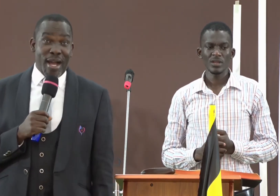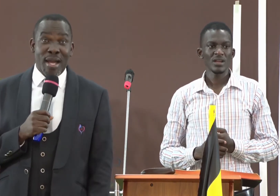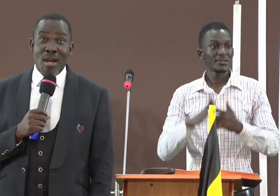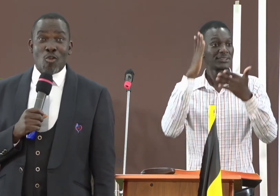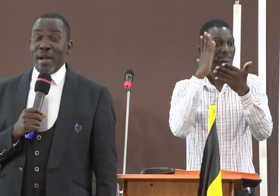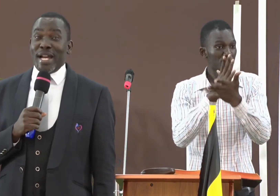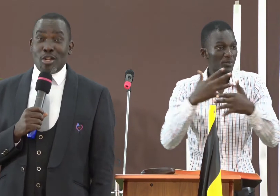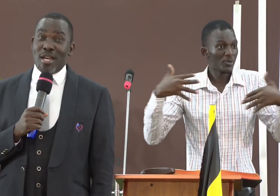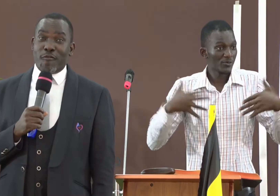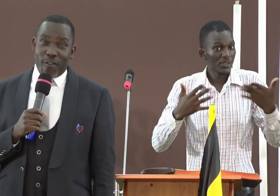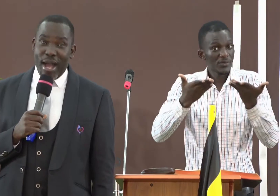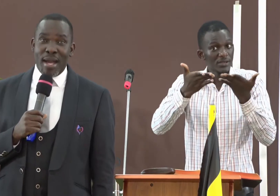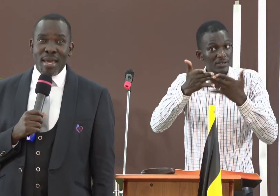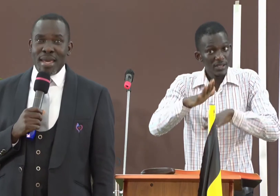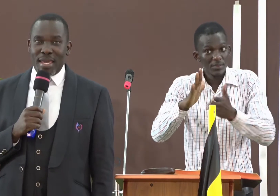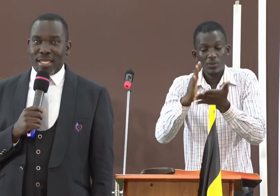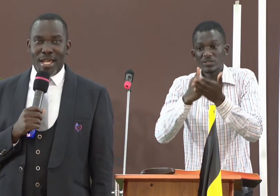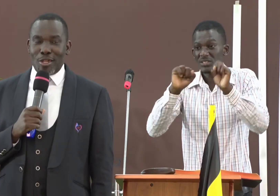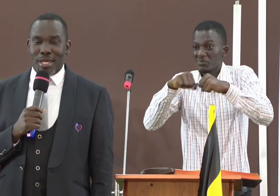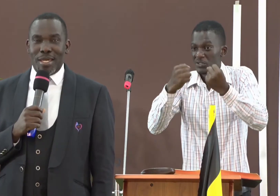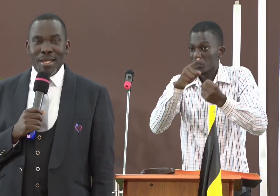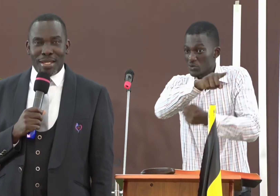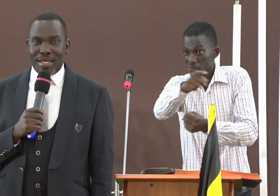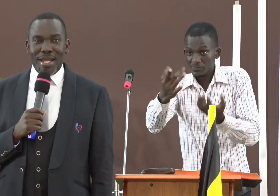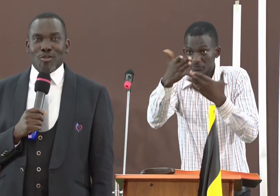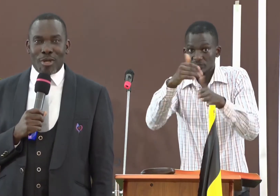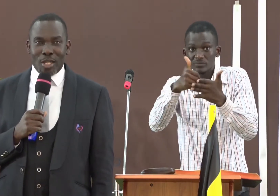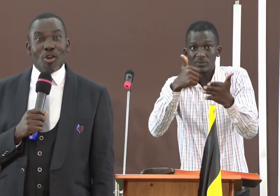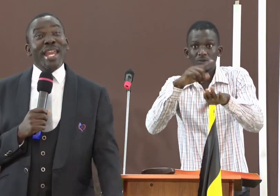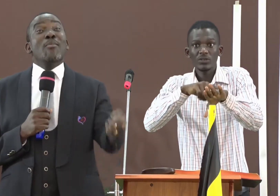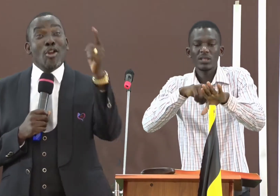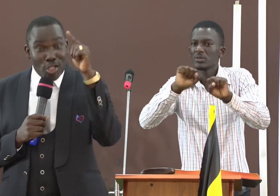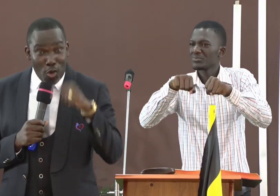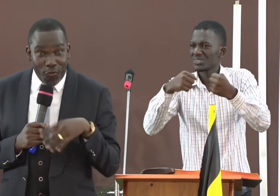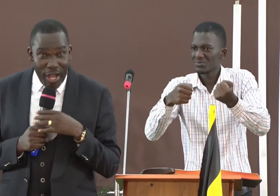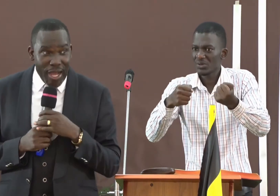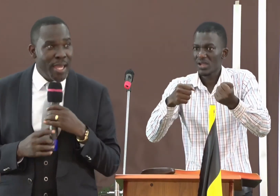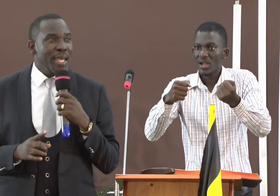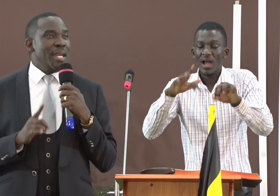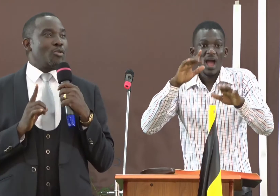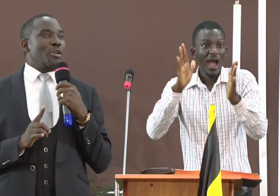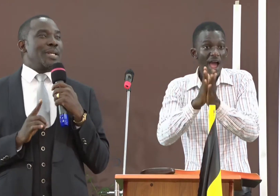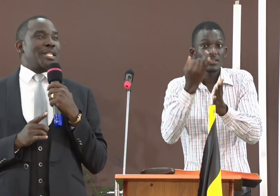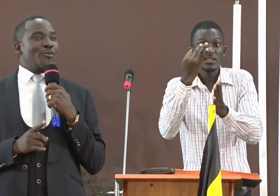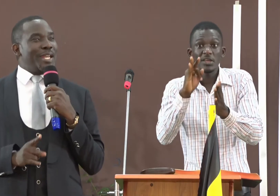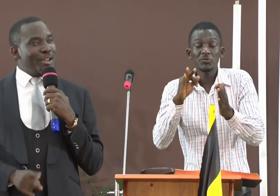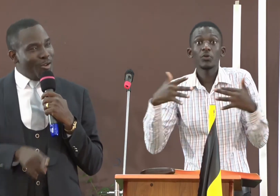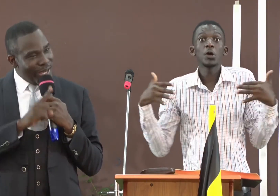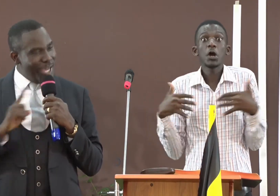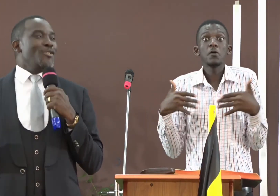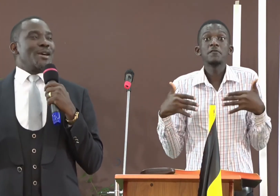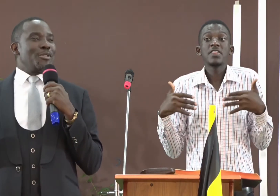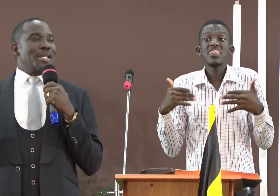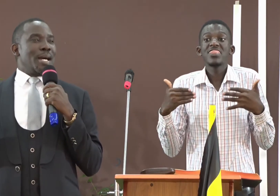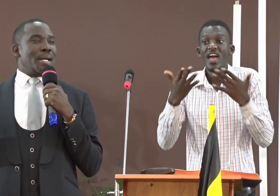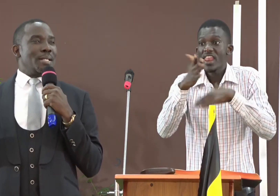okufa kubanga tojja kufa ng'ekiseera kyo tekinnatuuka. Kyokka ne bw'ona otya okufa ng'ennaku z'omwezi ziweddeyo